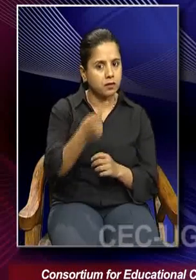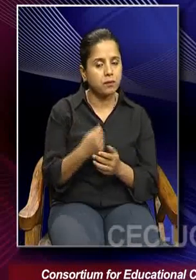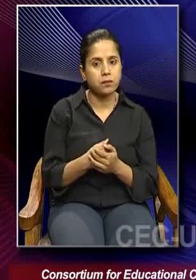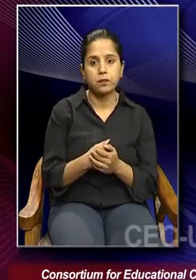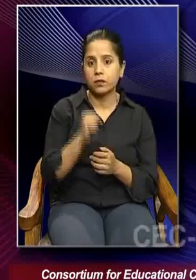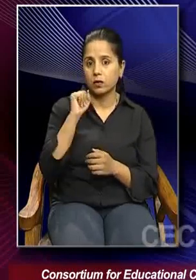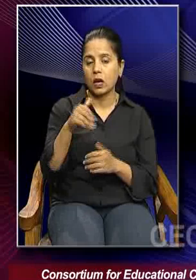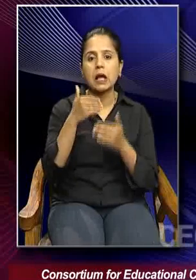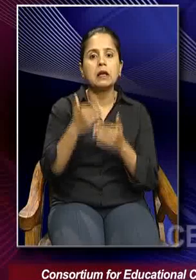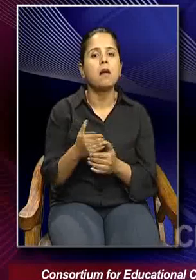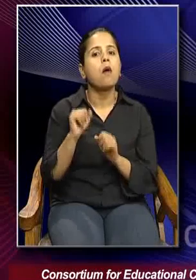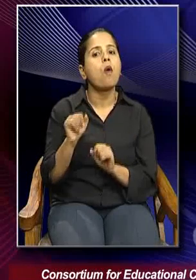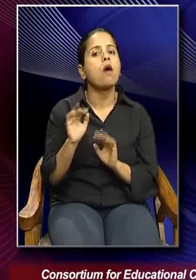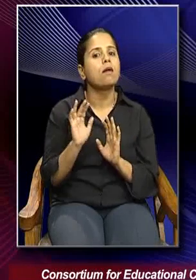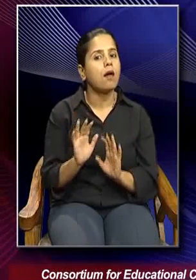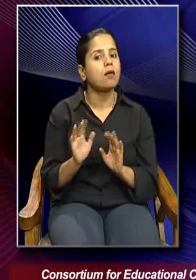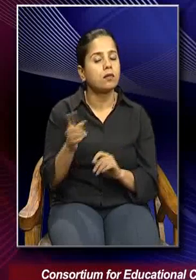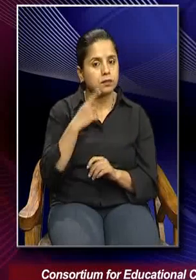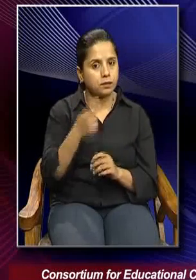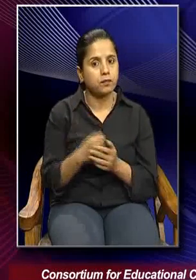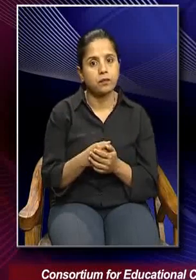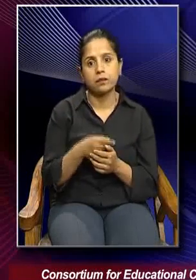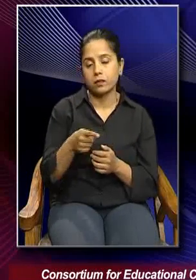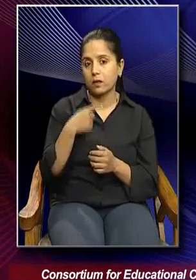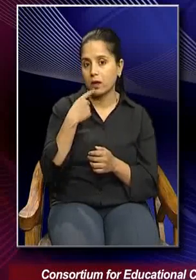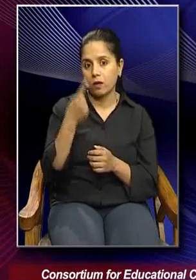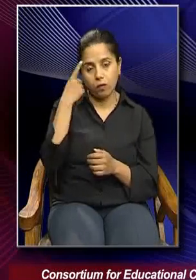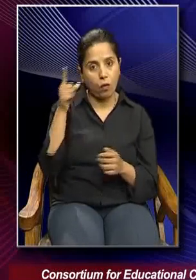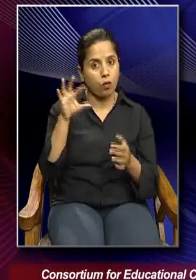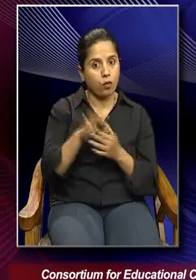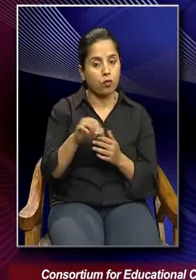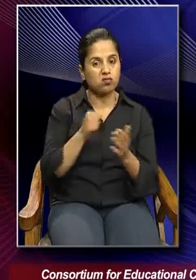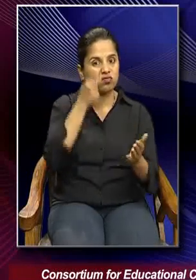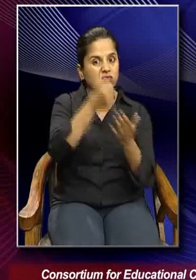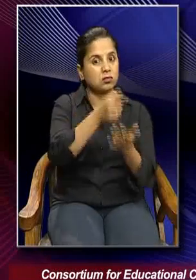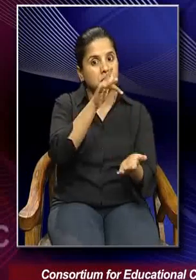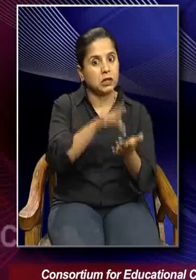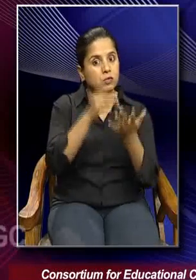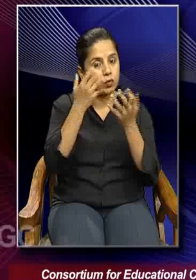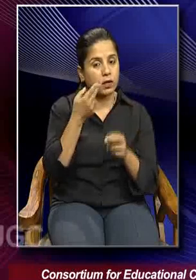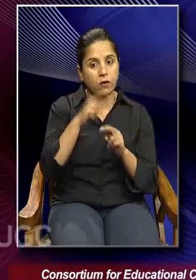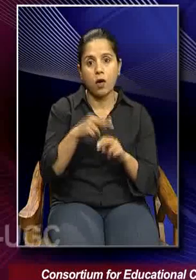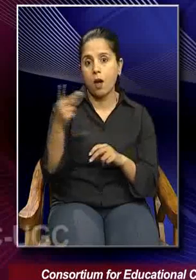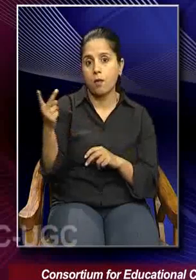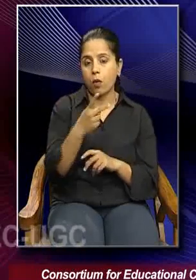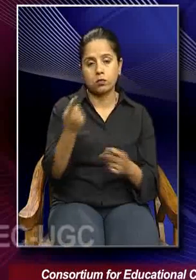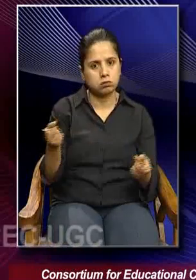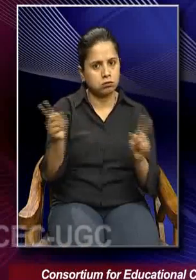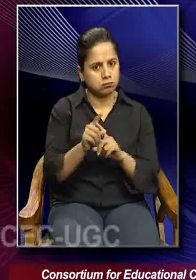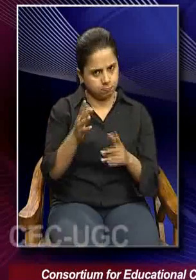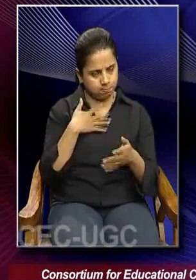with their limitations. So in order for them to reach a destination, if they both come